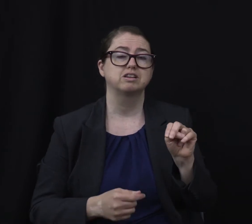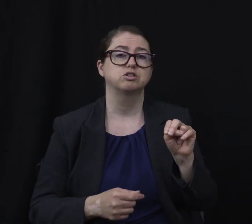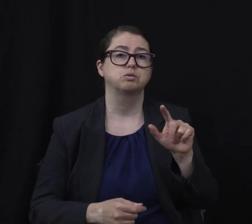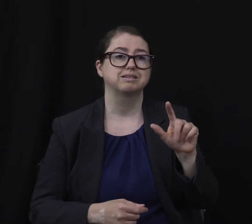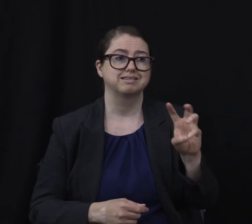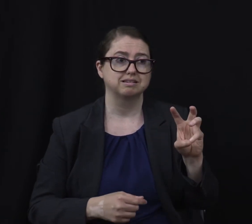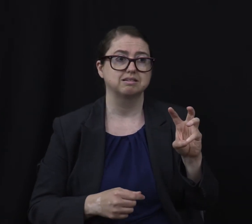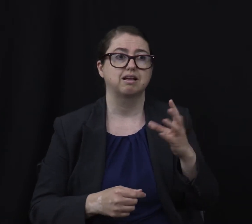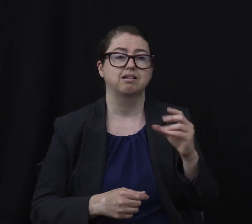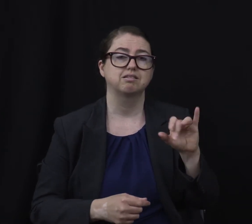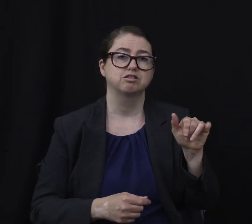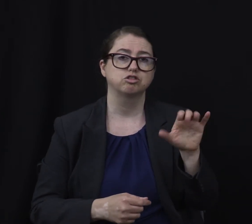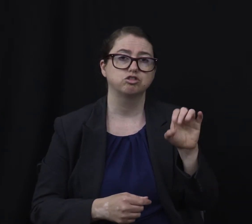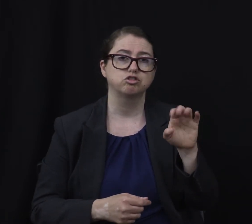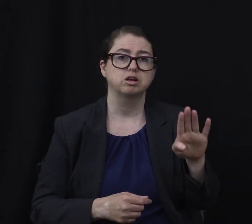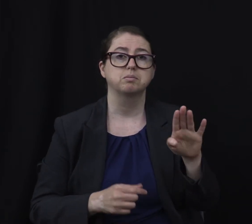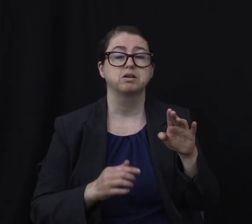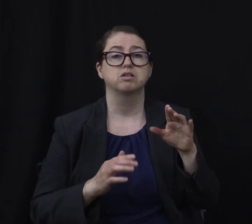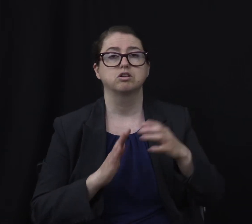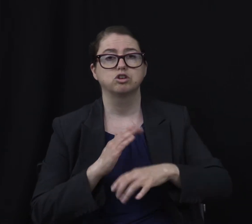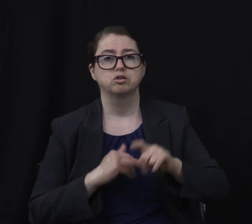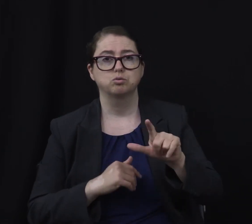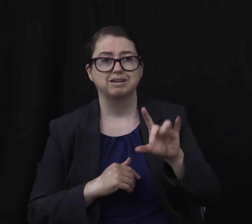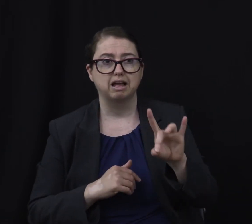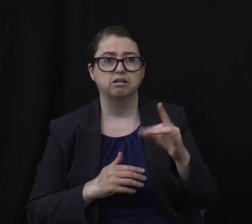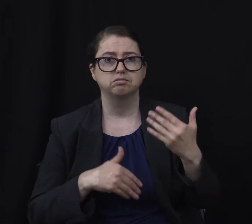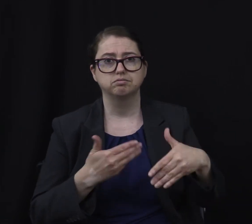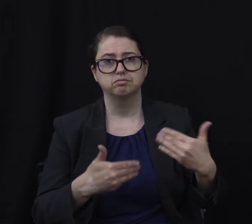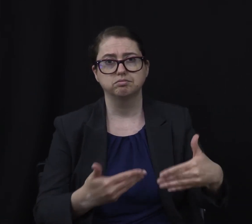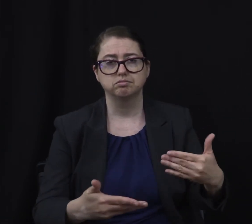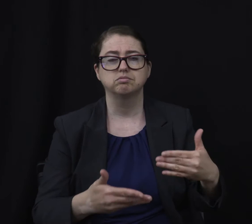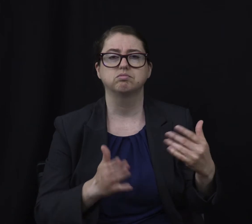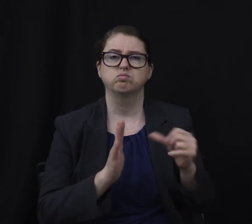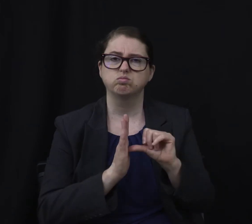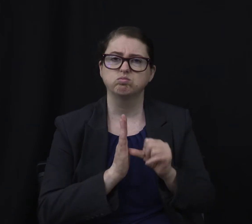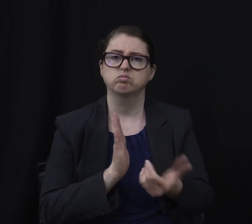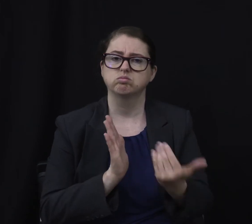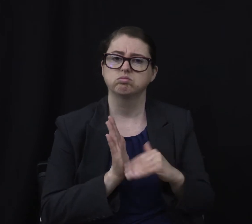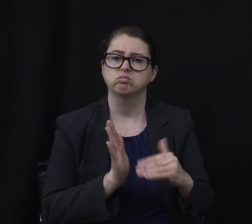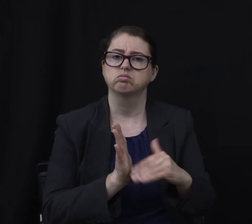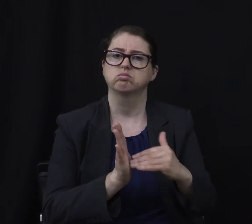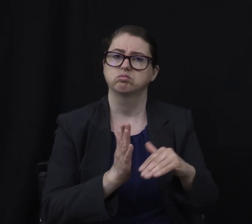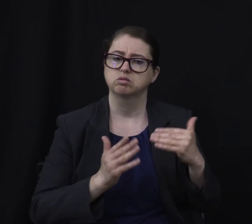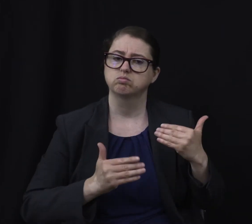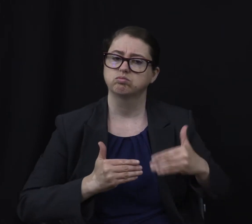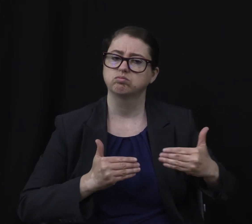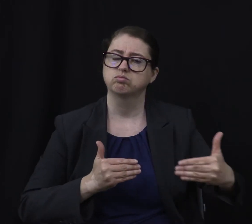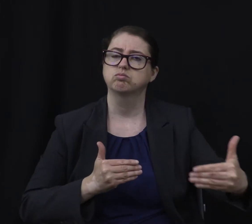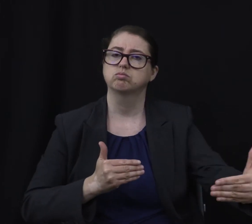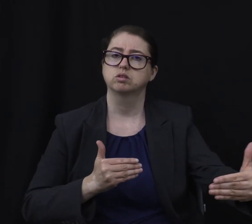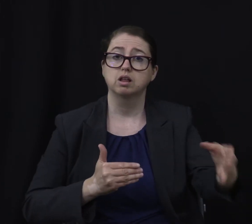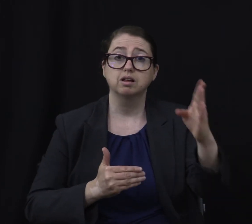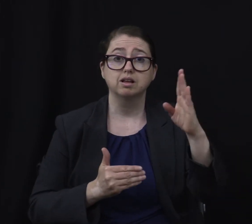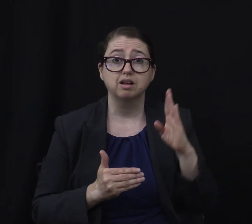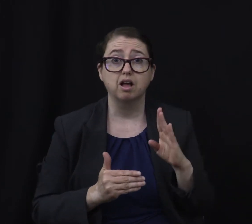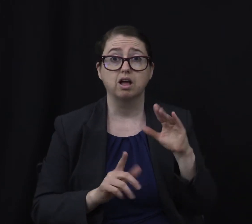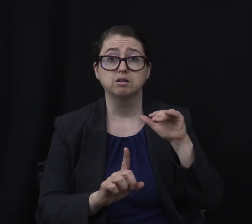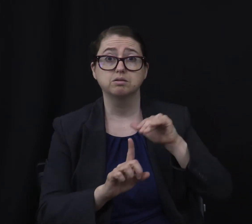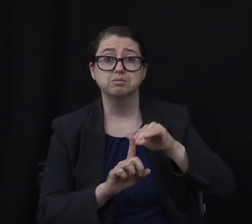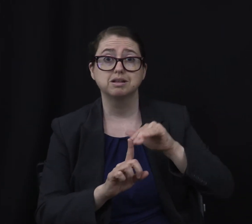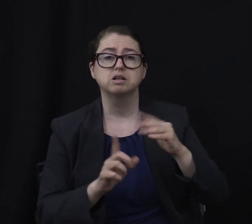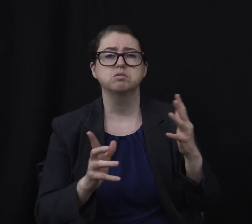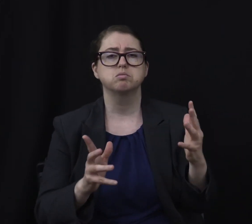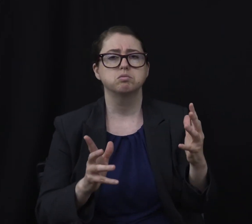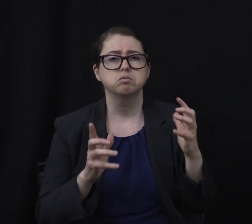in Genesis chapter 28, and reiterated throughout time as a reminder that God is going to do something